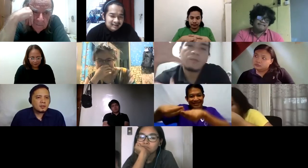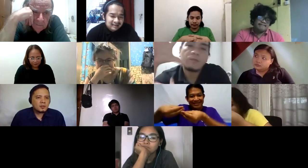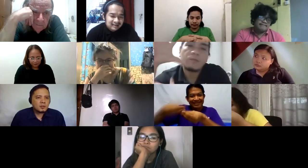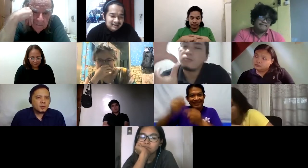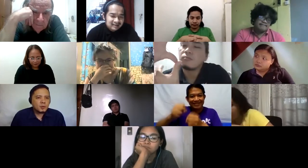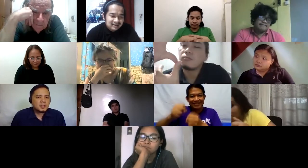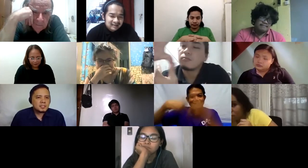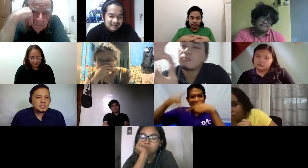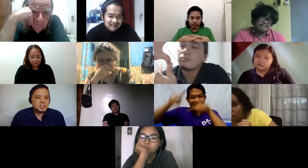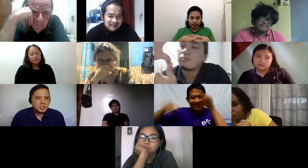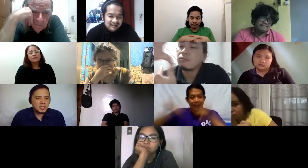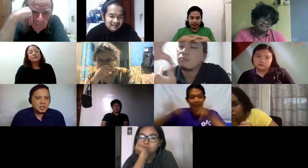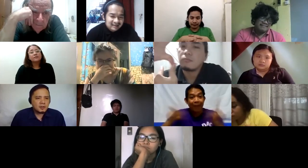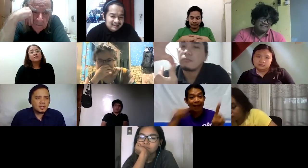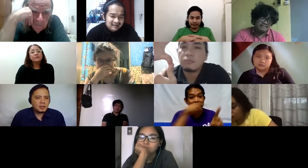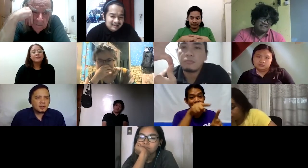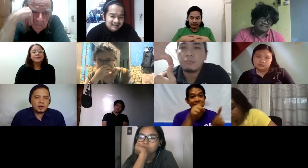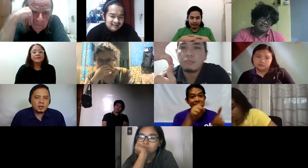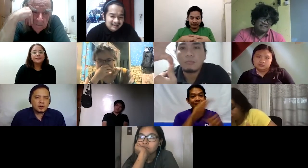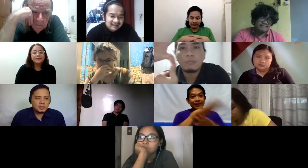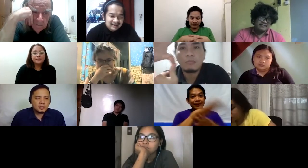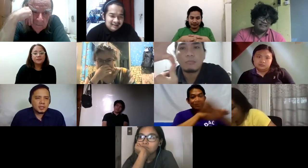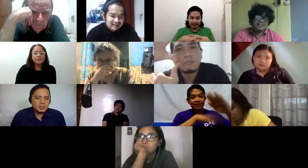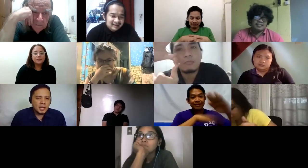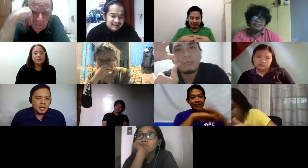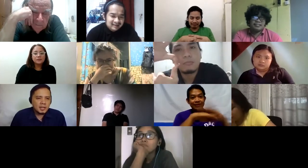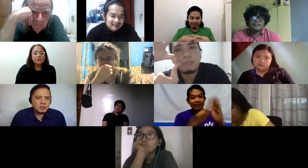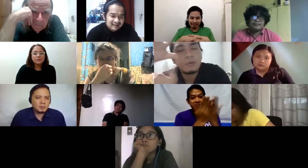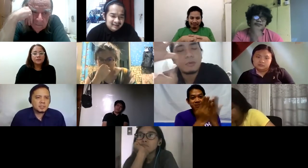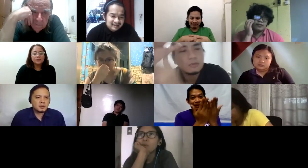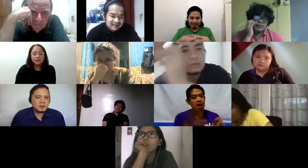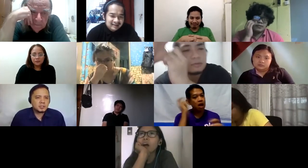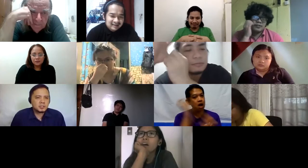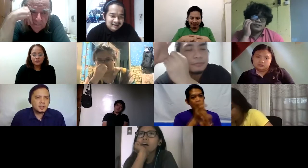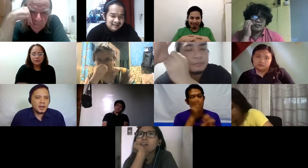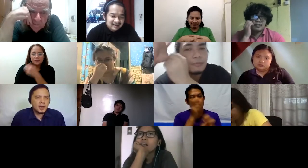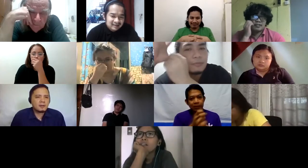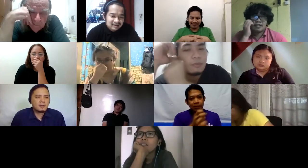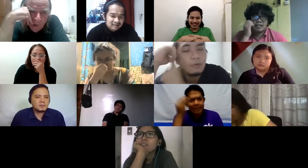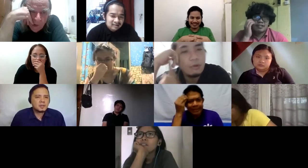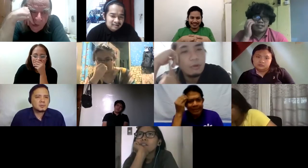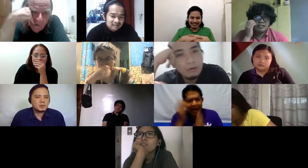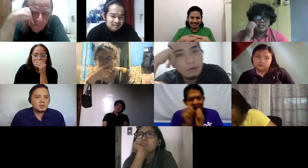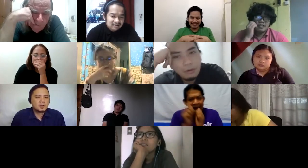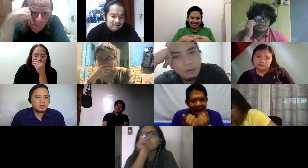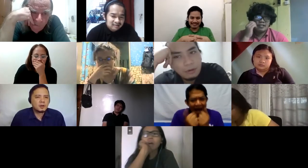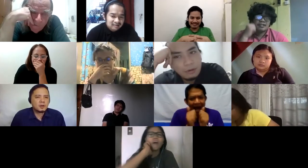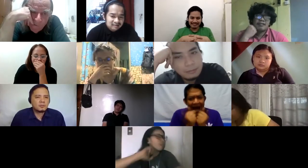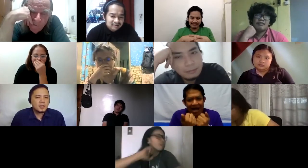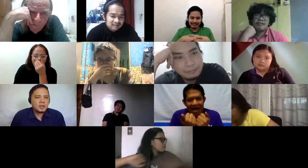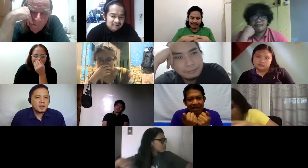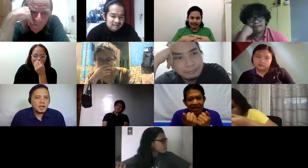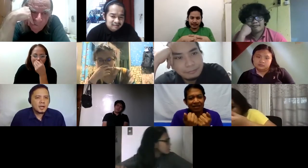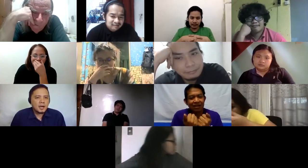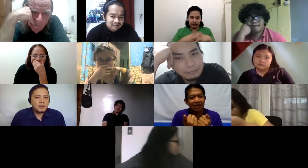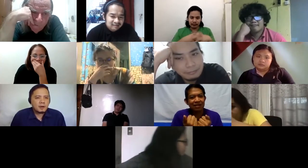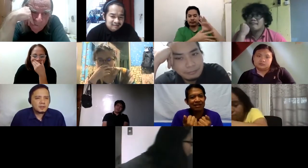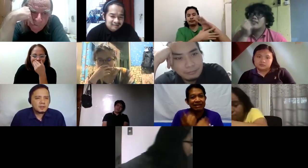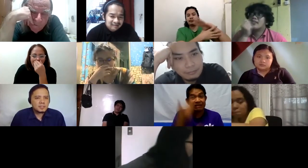with this dictionary, or any learning material should have some sort of other references, because